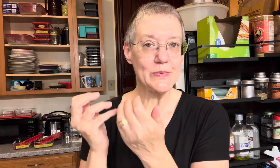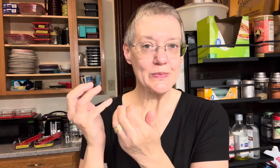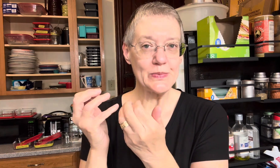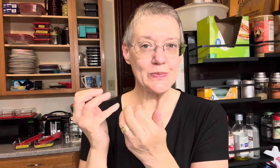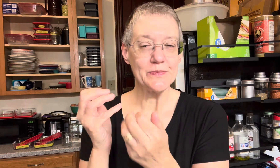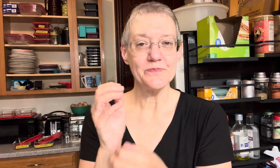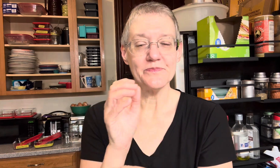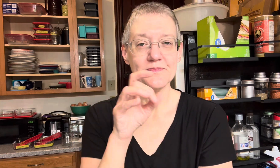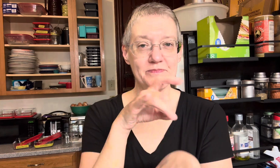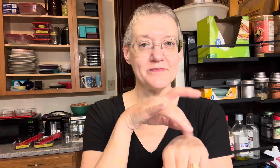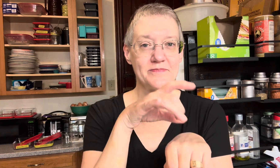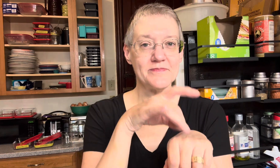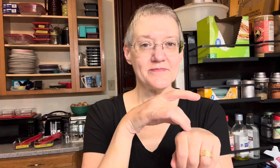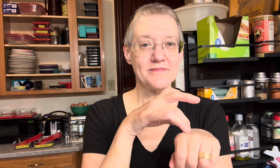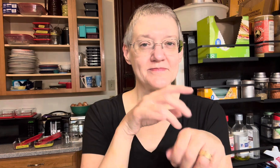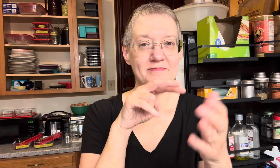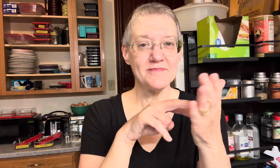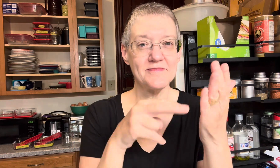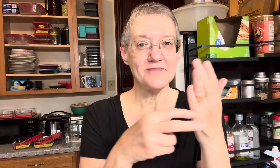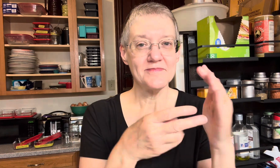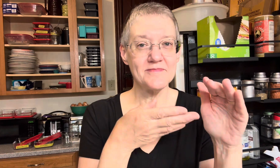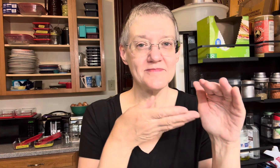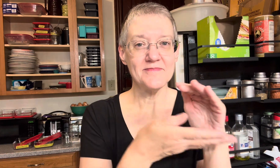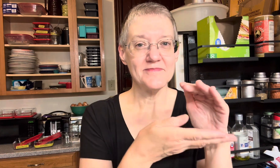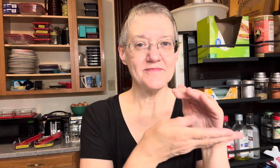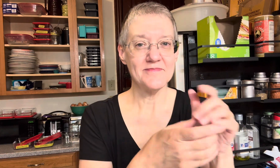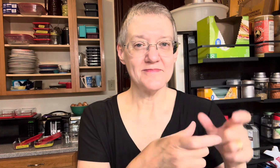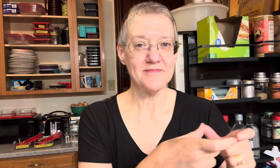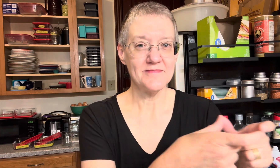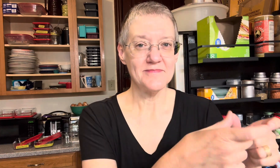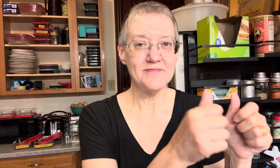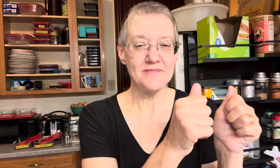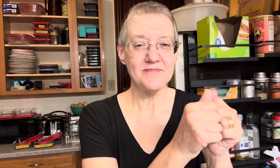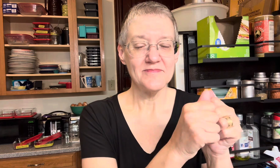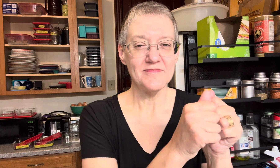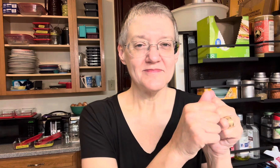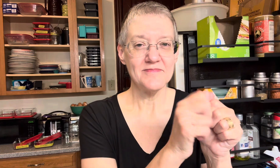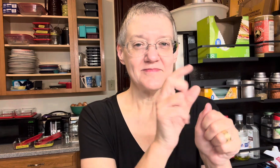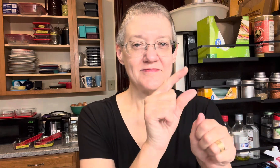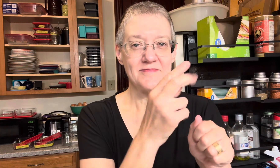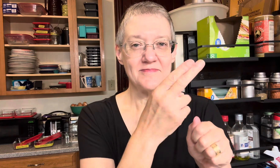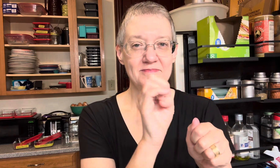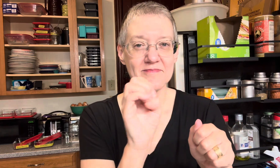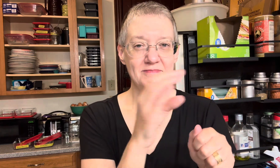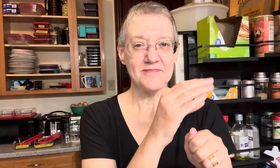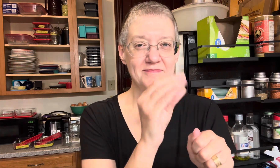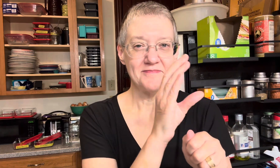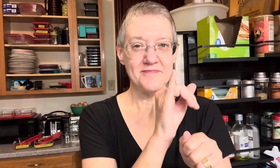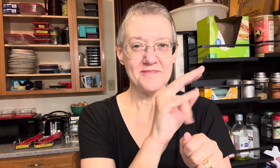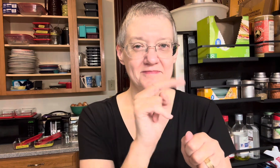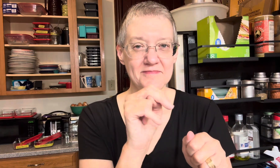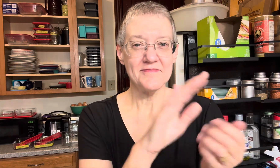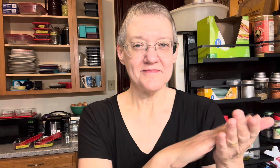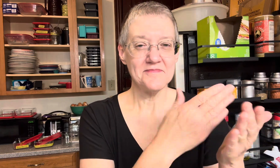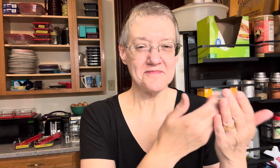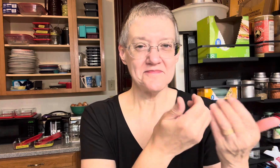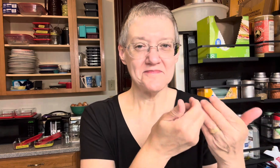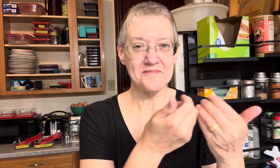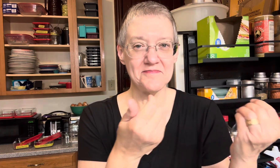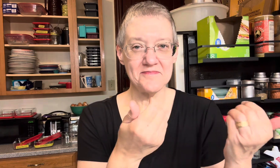I'll simmer the chicken in the broth, but I'll cook the pumpkin with the ghee and the cinnamon, probably in the toaster oven. Keep it separate from